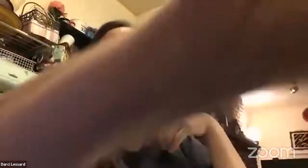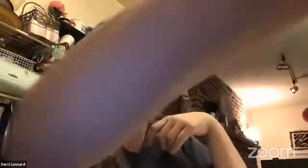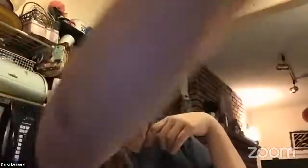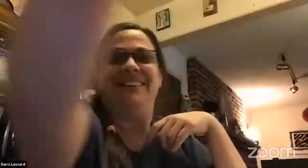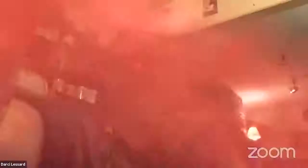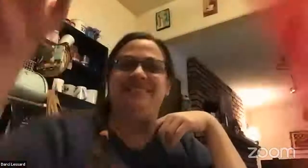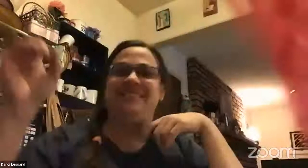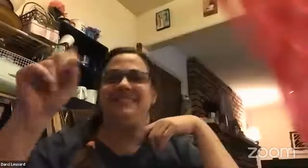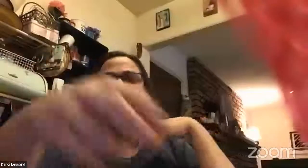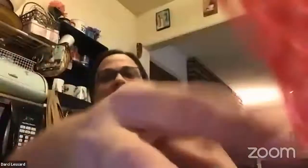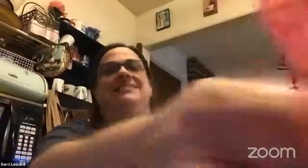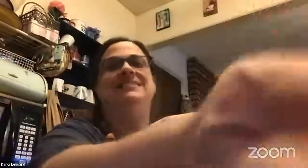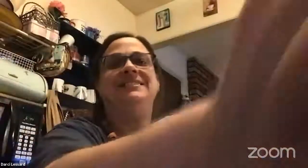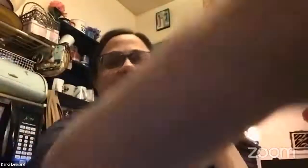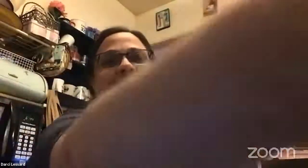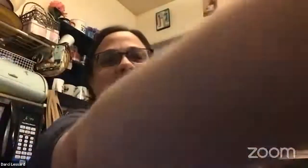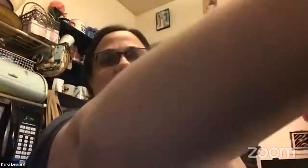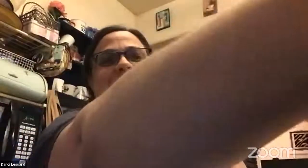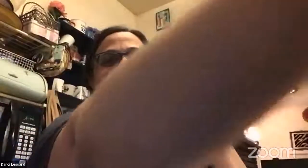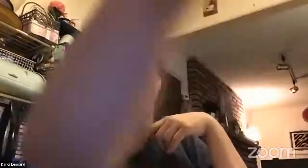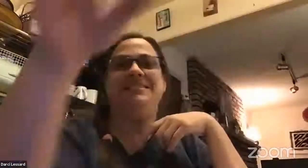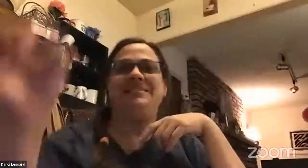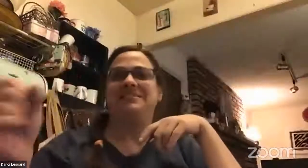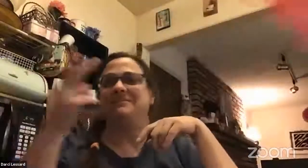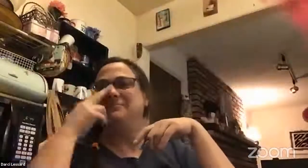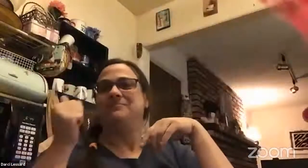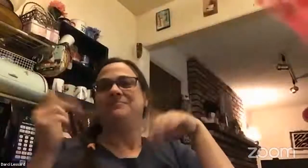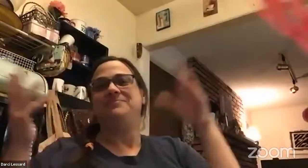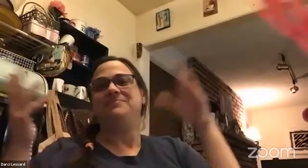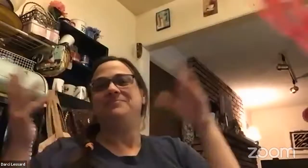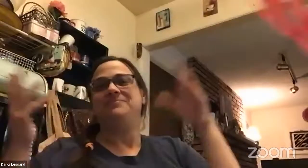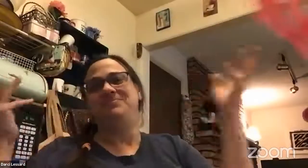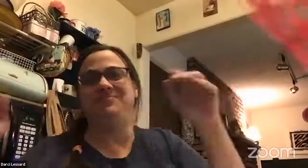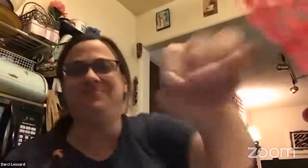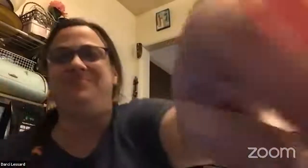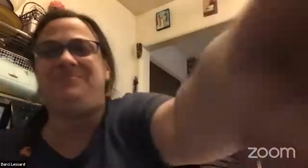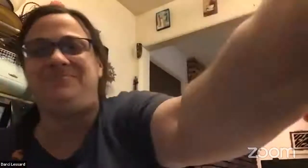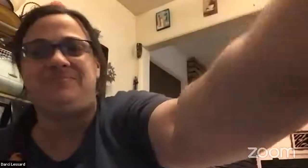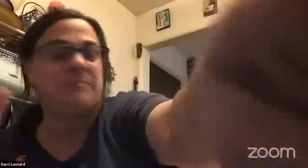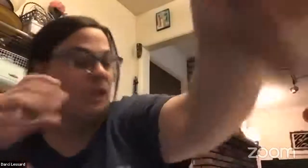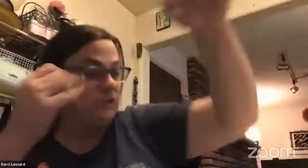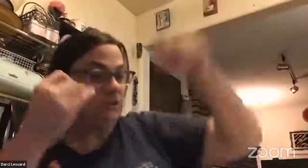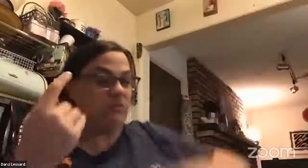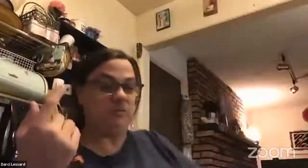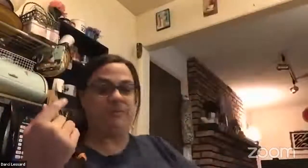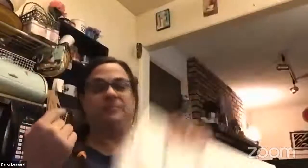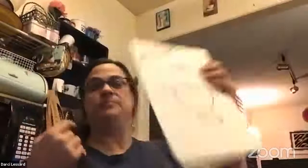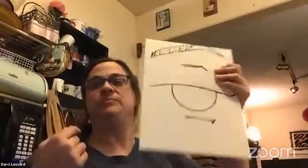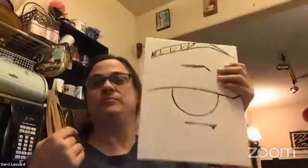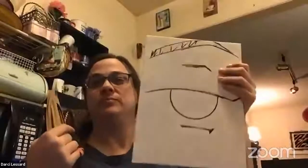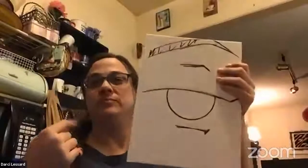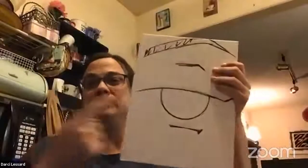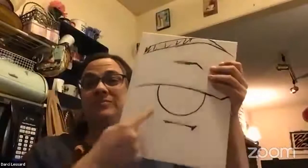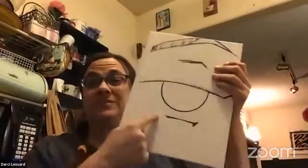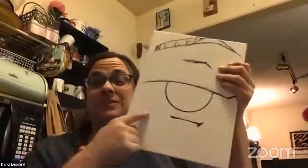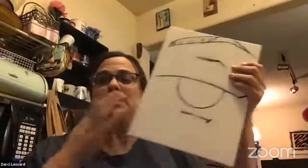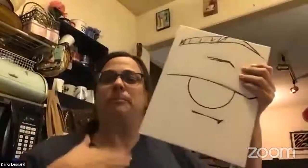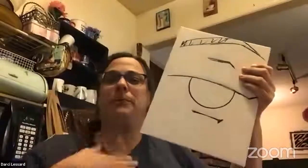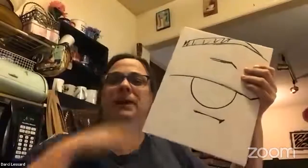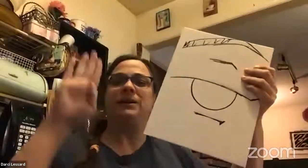my camera. Listen, stop that. You're funny. And this is what I have to deal with, guys. Anyway,